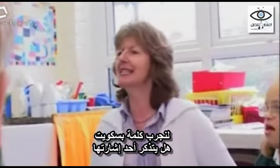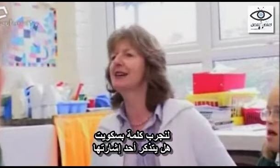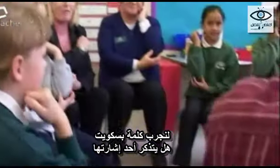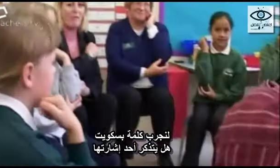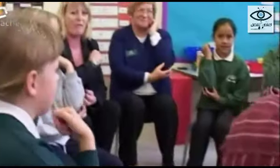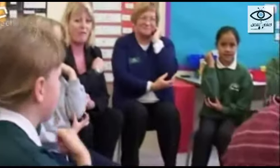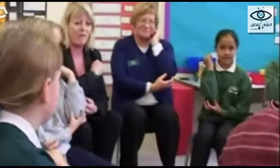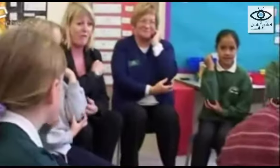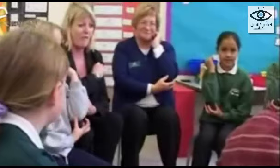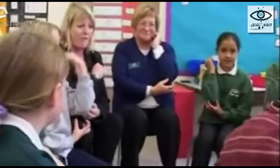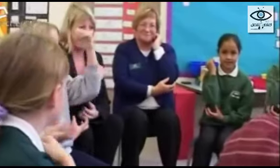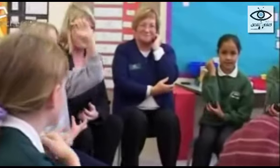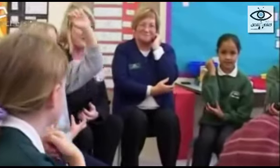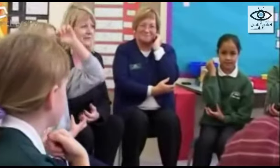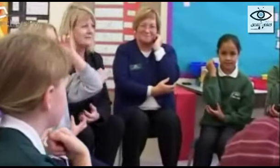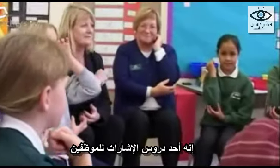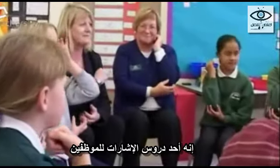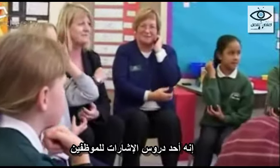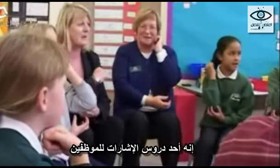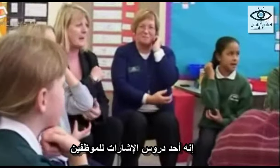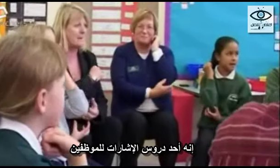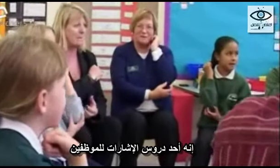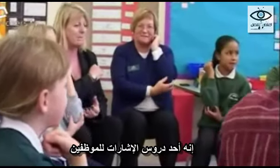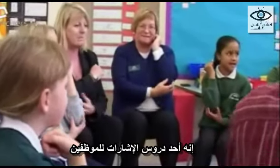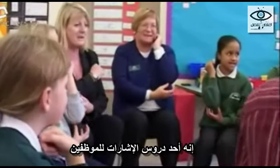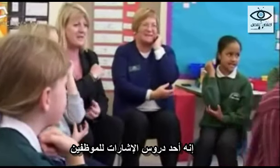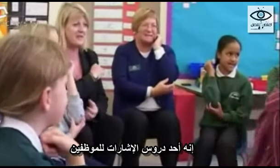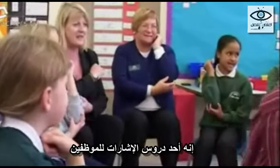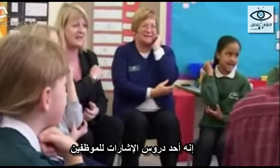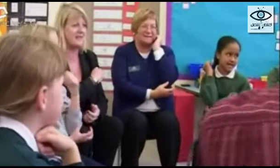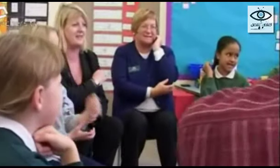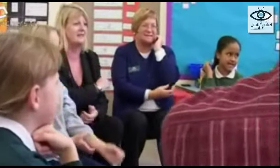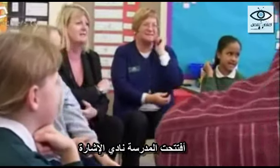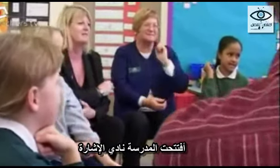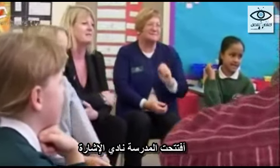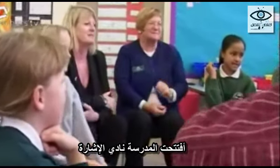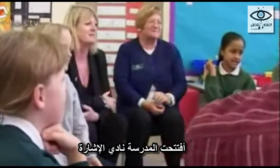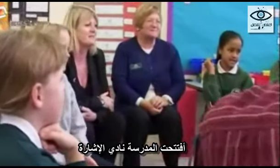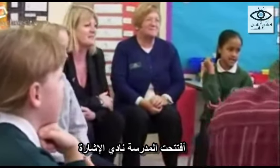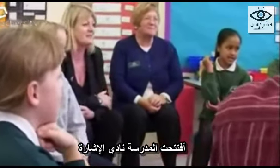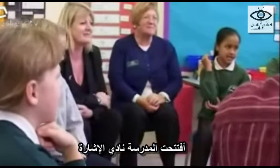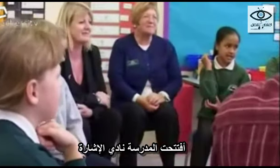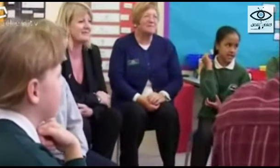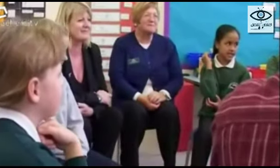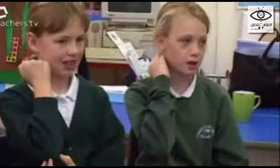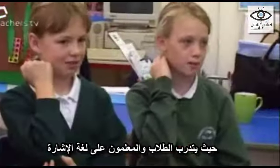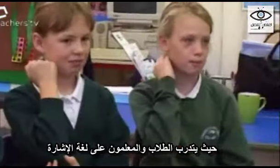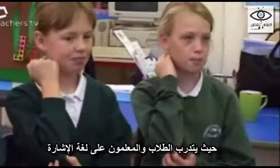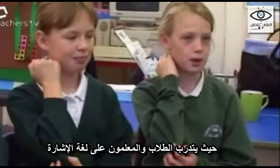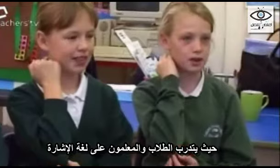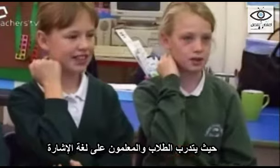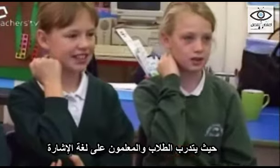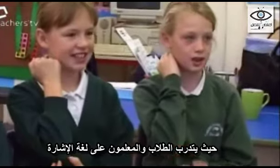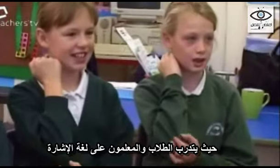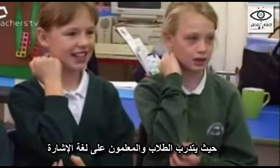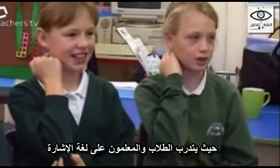biscuit? Biscuit! As well as staff training courses, the school runs a signing club. Teachers and pupils can practice their